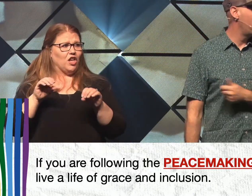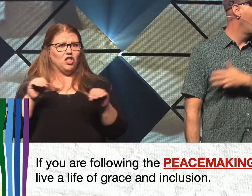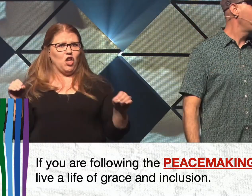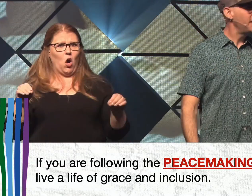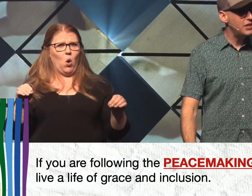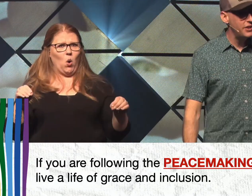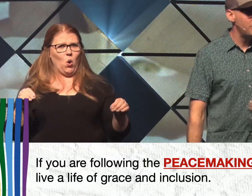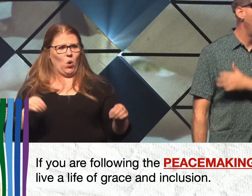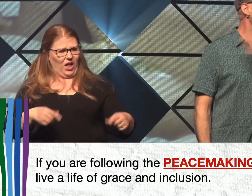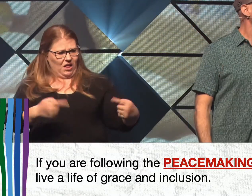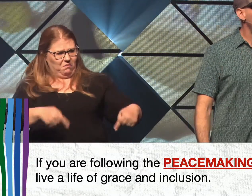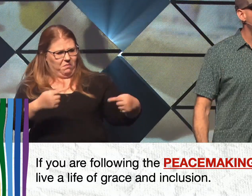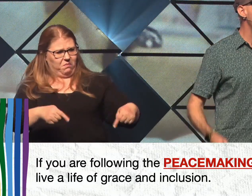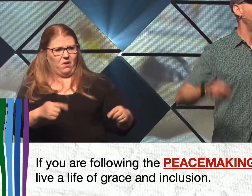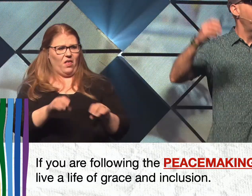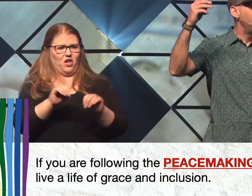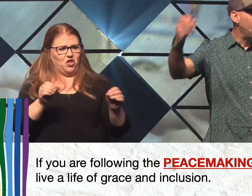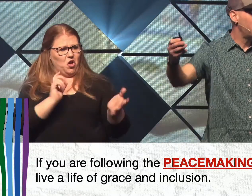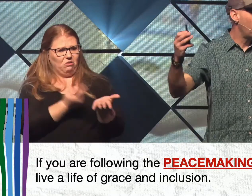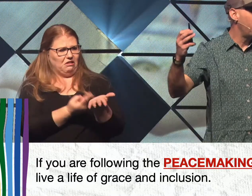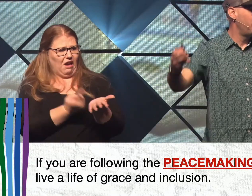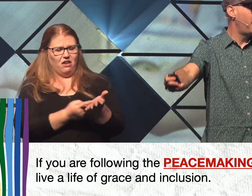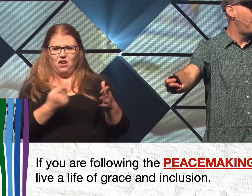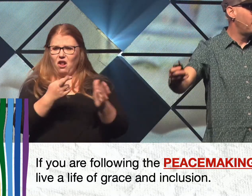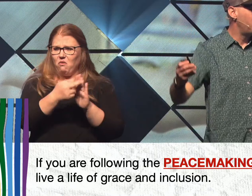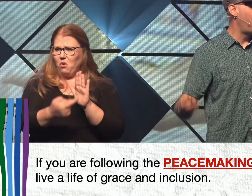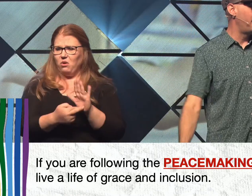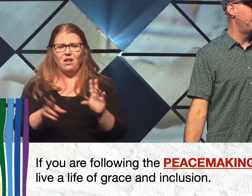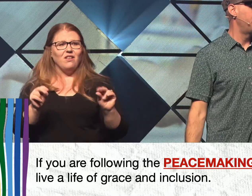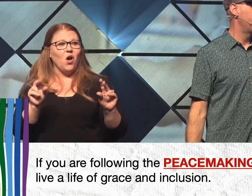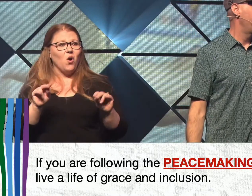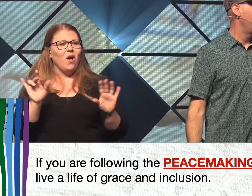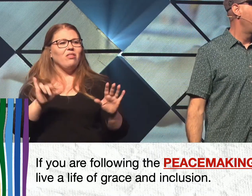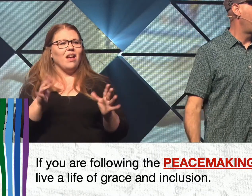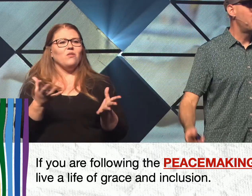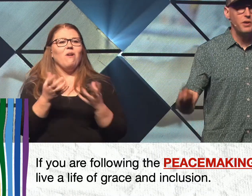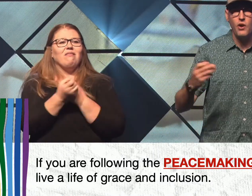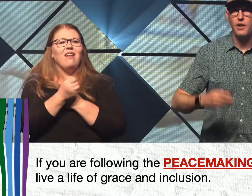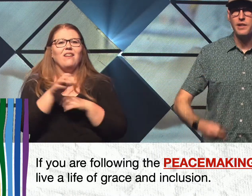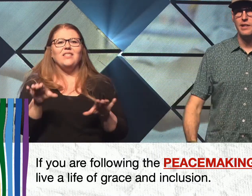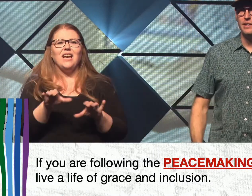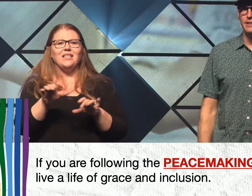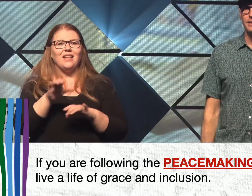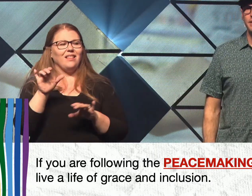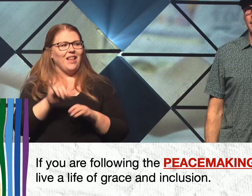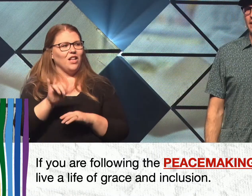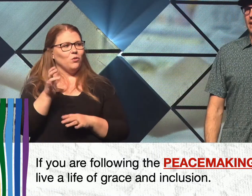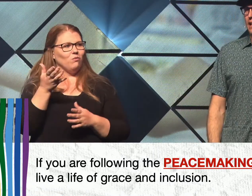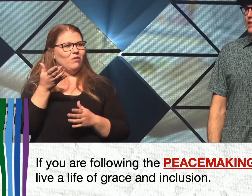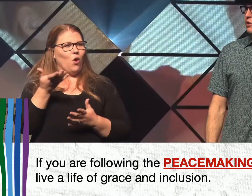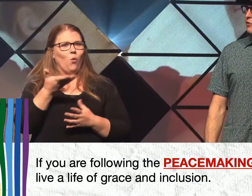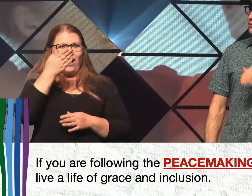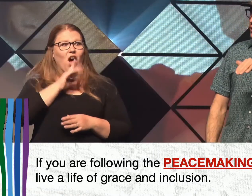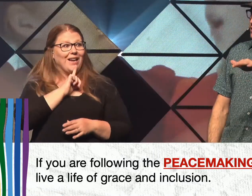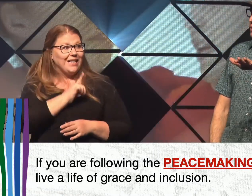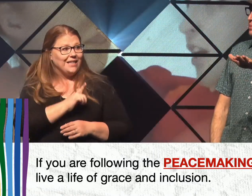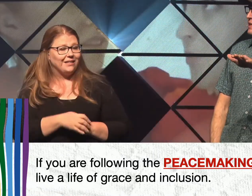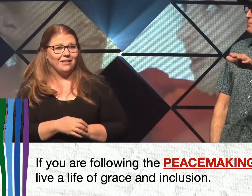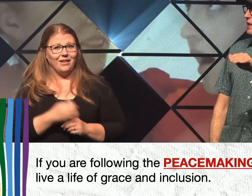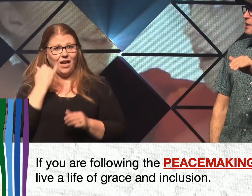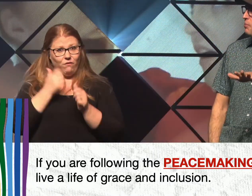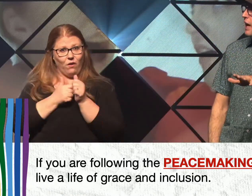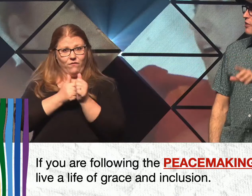mediation, there's no religion, there's no rules. That's what love does. That's what God is. And so if you're following